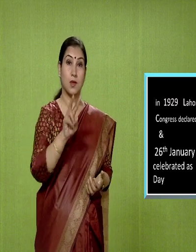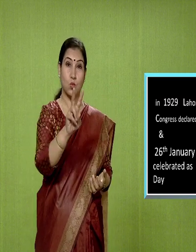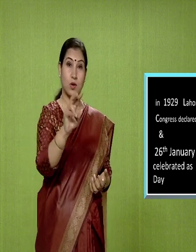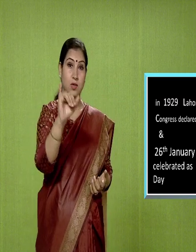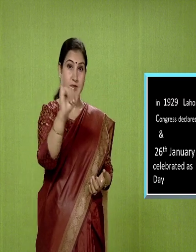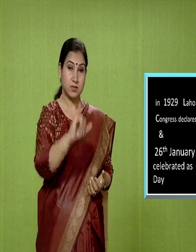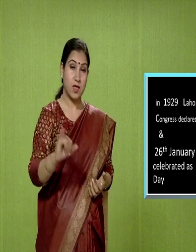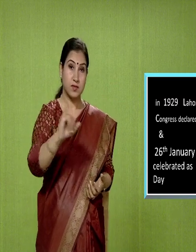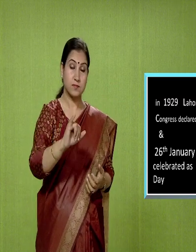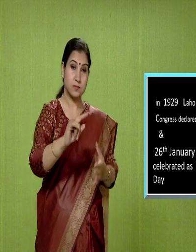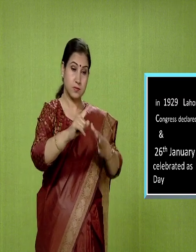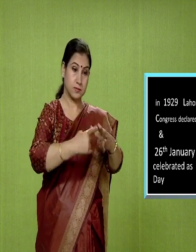26th January 1930